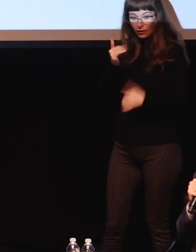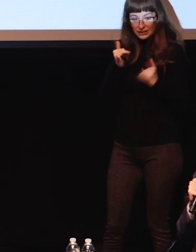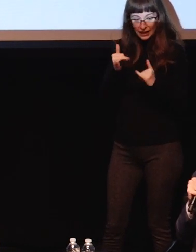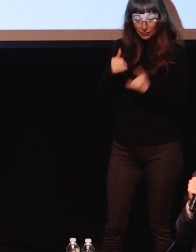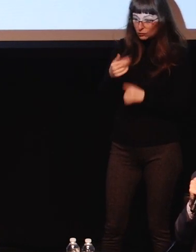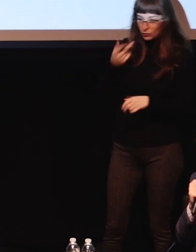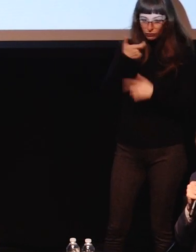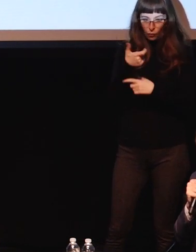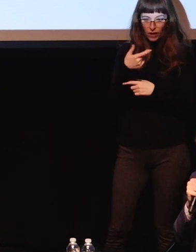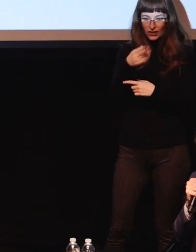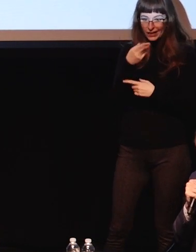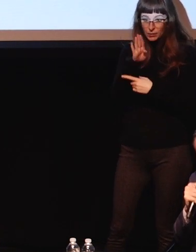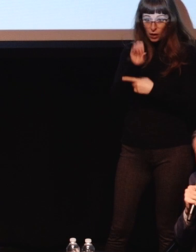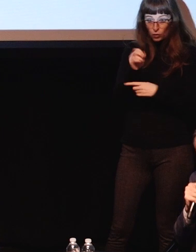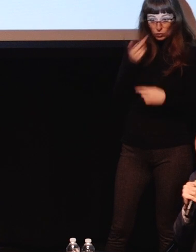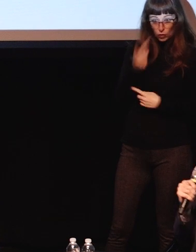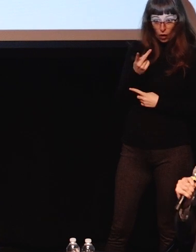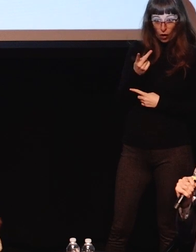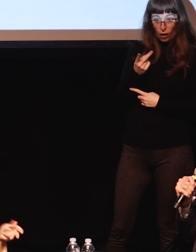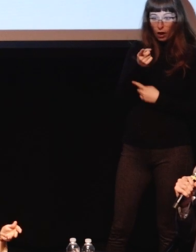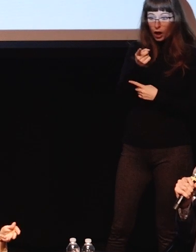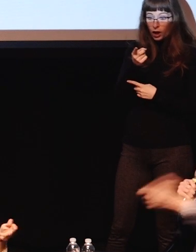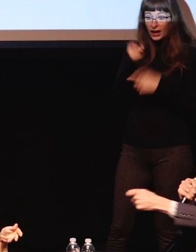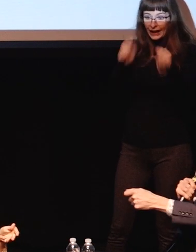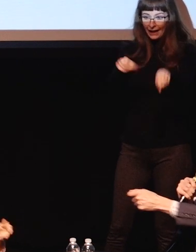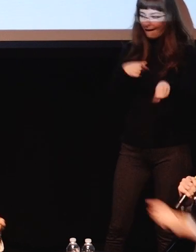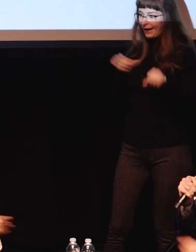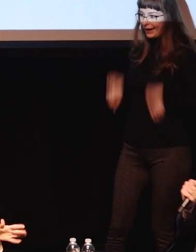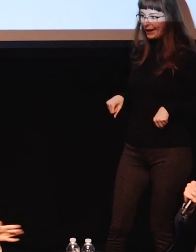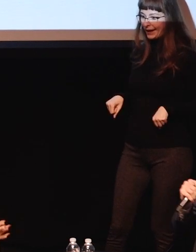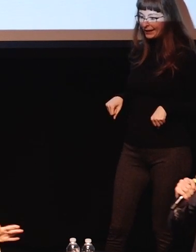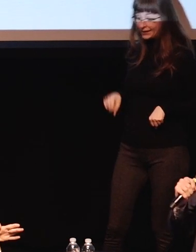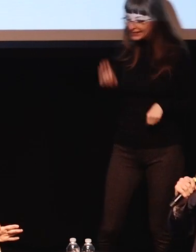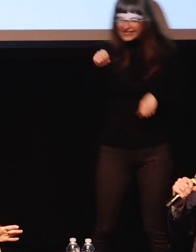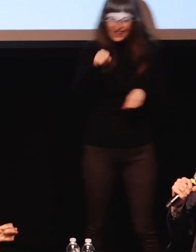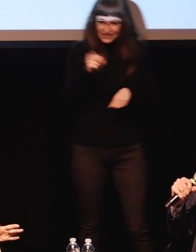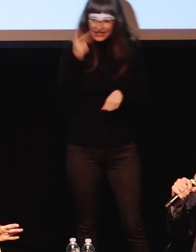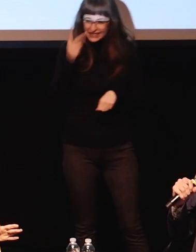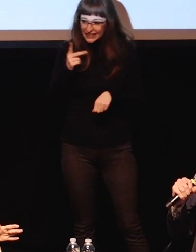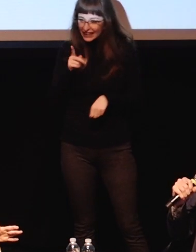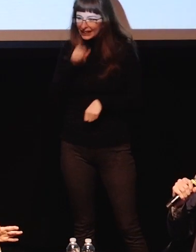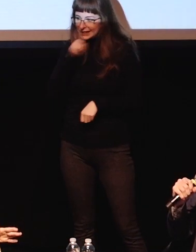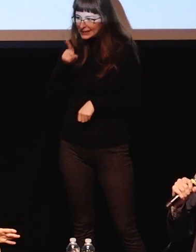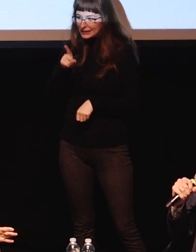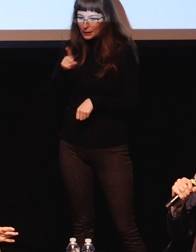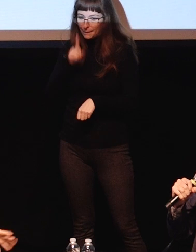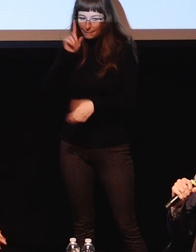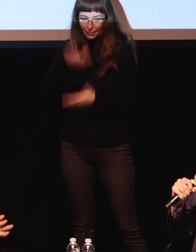and you could see it, you thought, whoa, maybe I could do that too. Look, that's a possibility. Seeing is believing, period. You